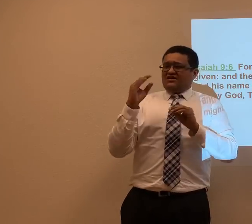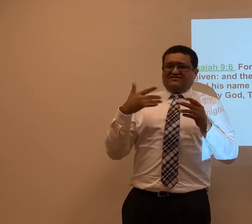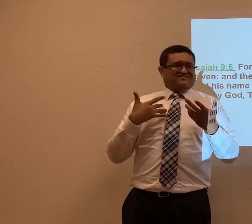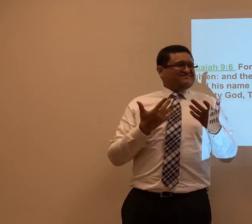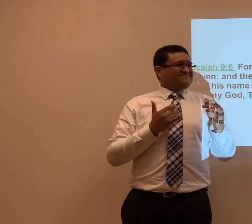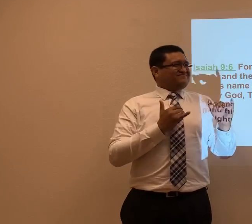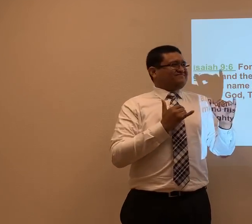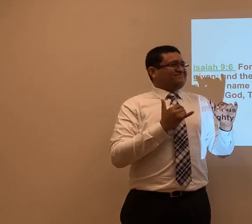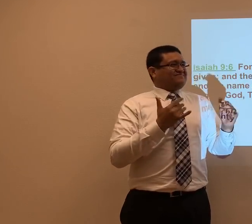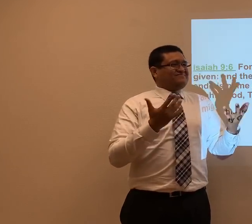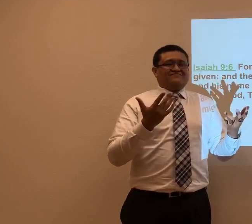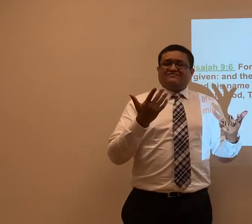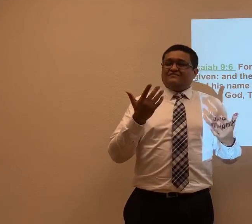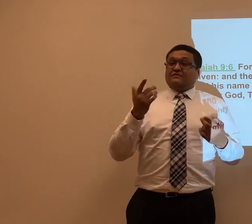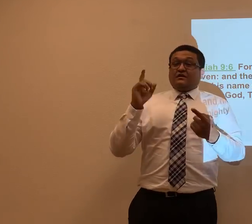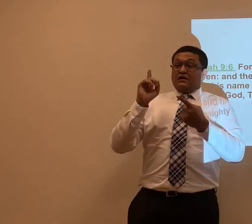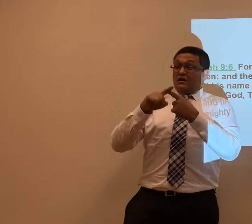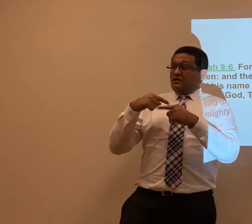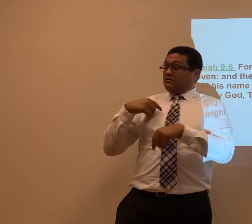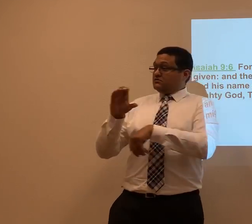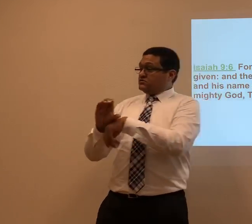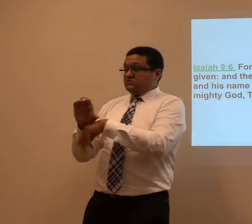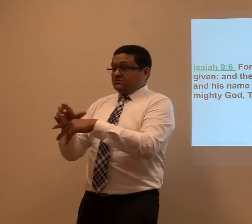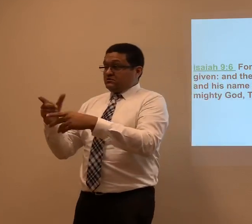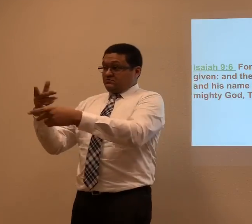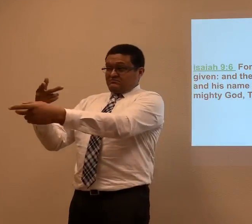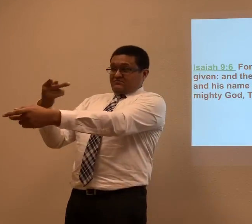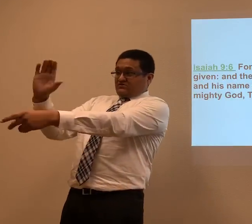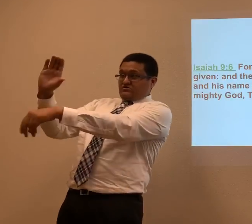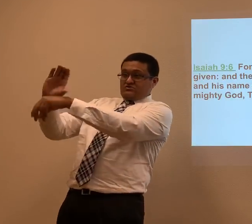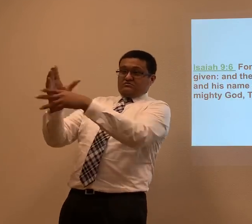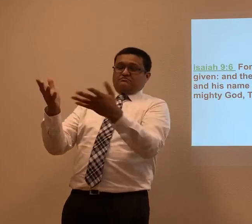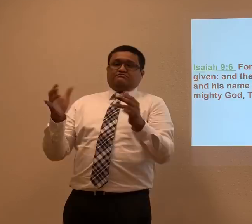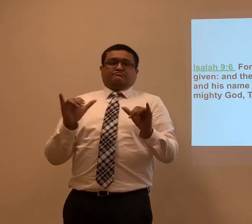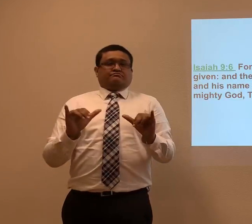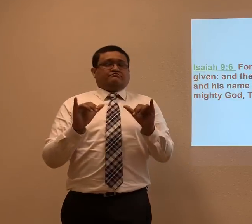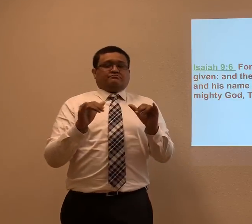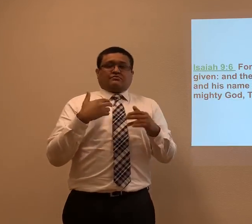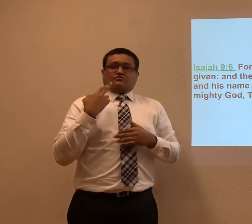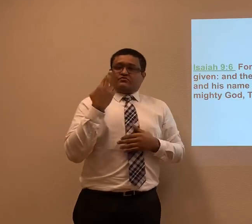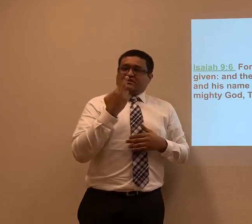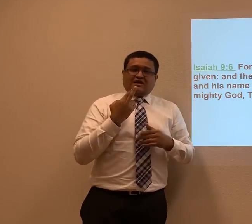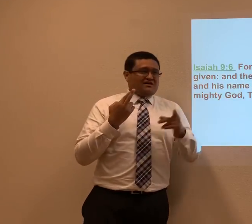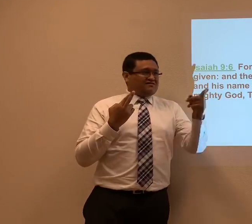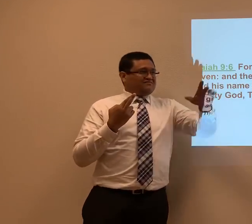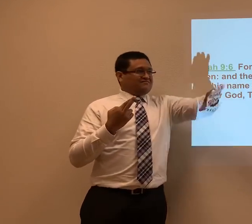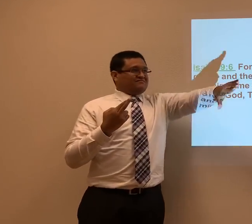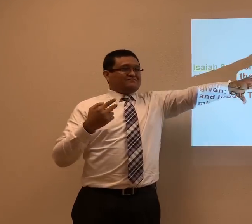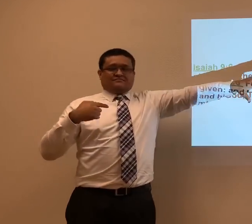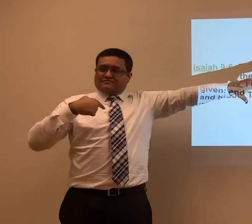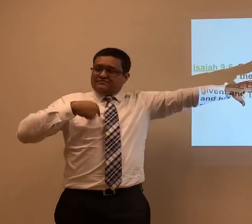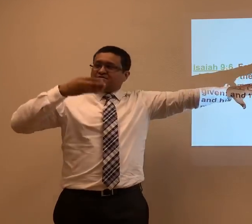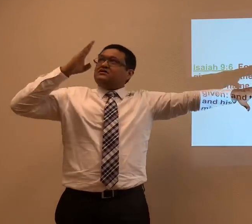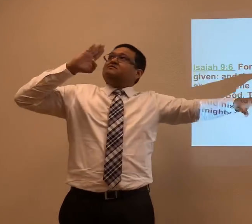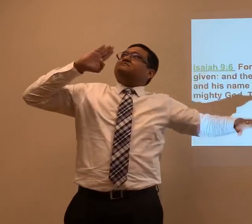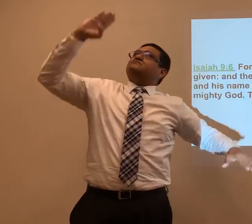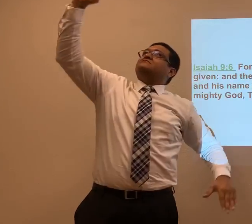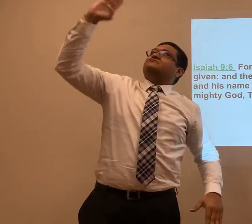power for forgiveness there. But it was until I got into a Pentecostal church where I really understood